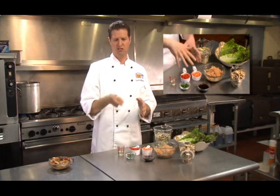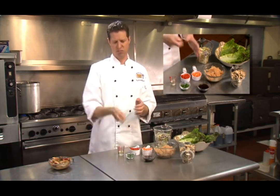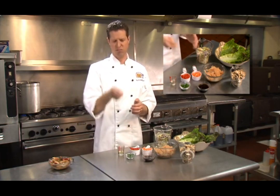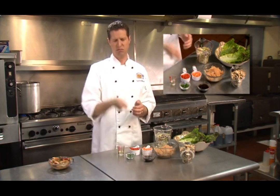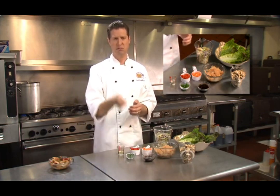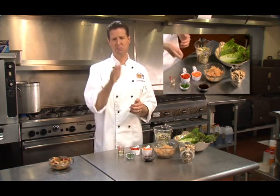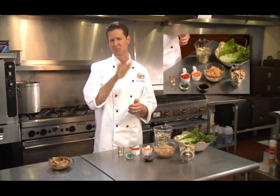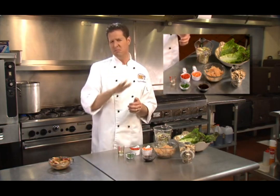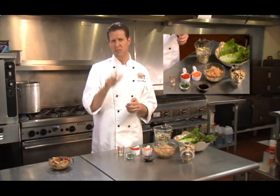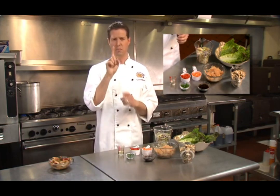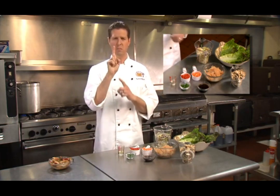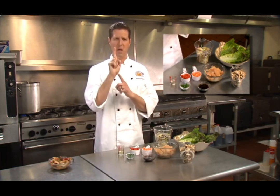minutes.